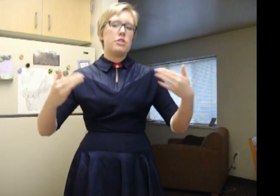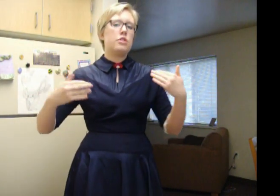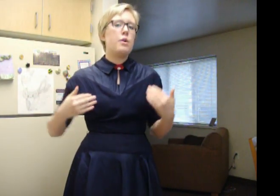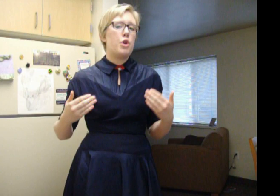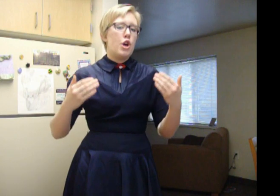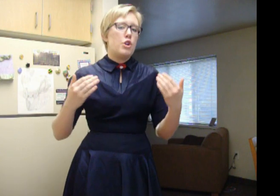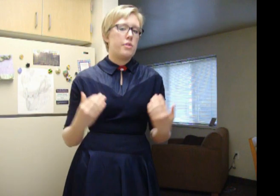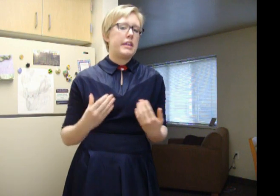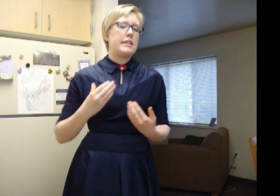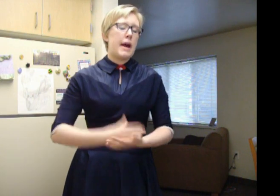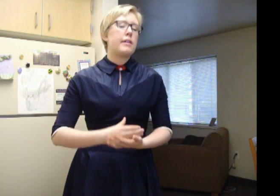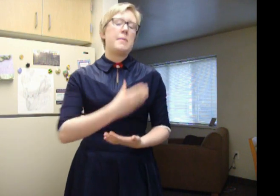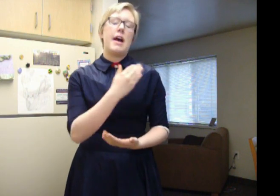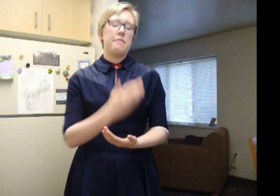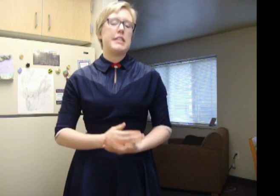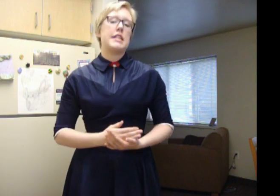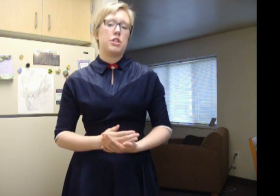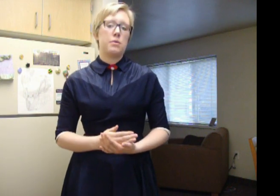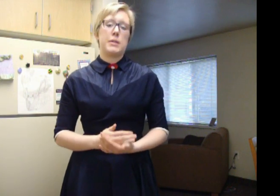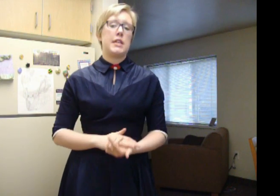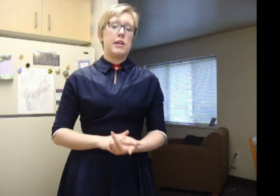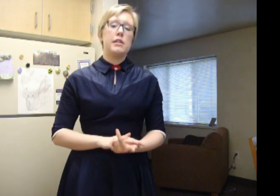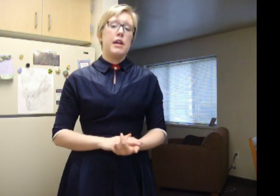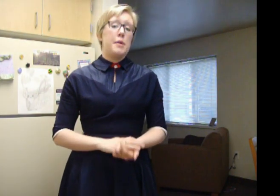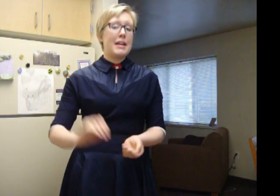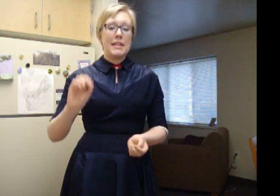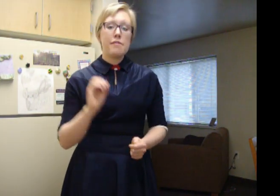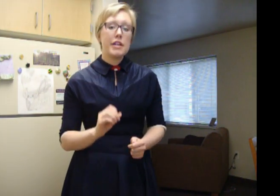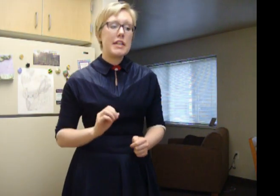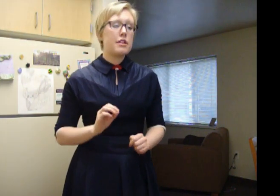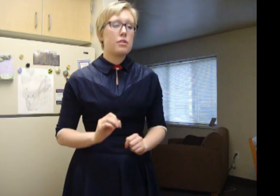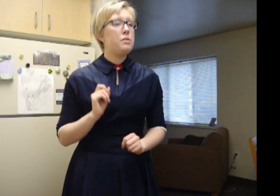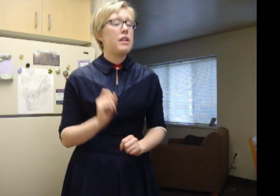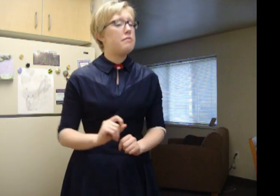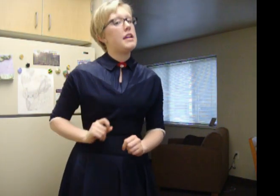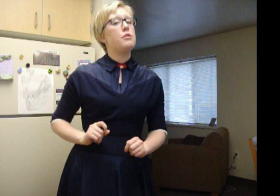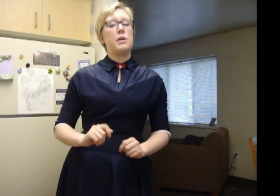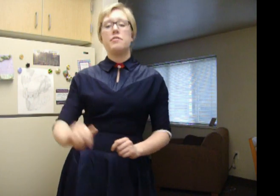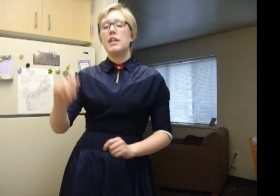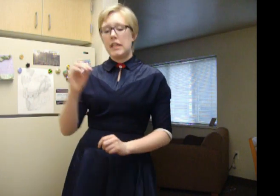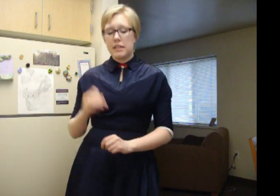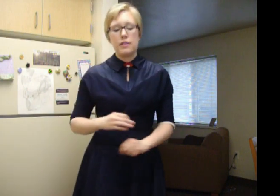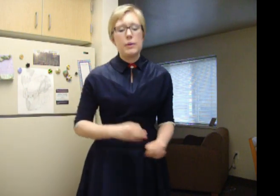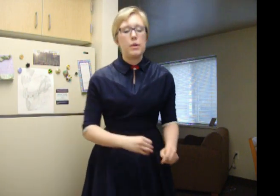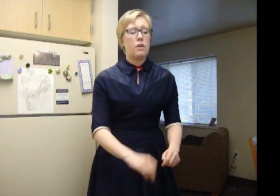so knowing exactly what every teenager wants to hear. Because every teenager who loves Taylor Swift listens to a new song